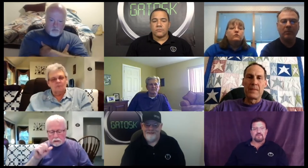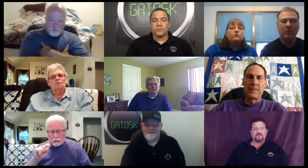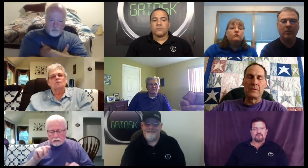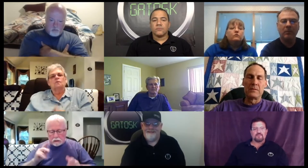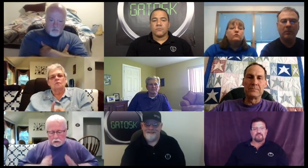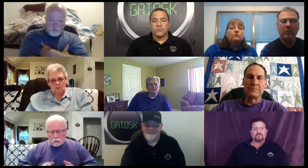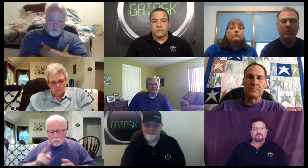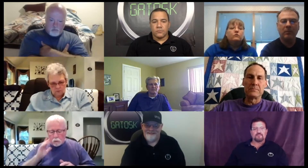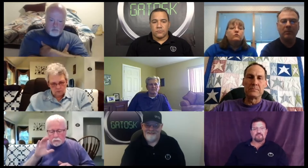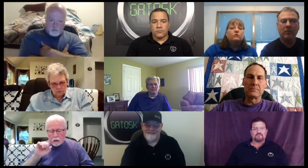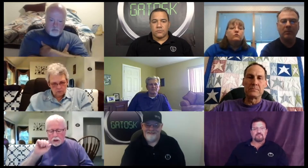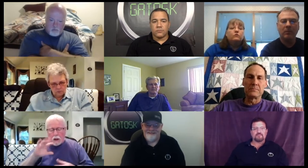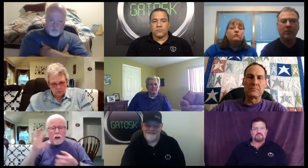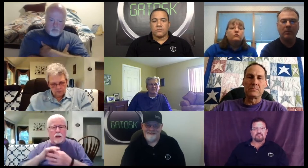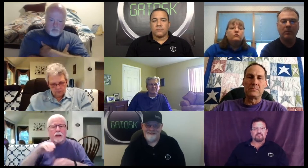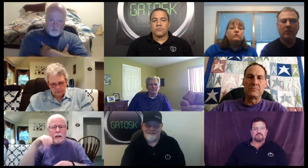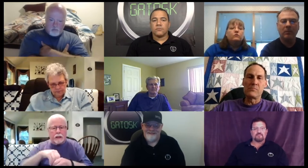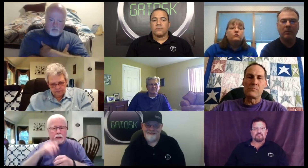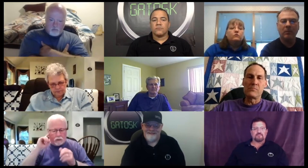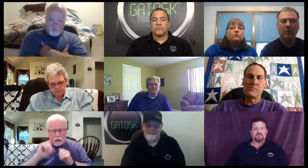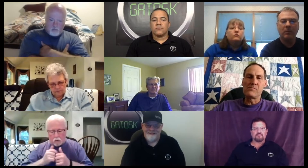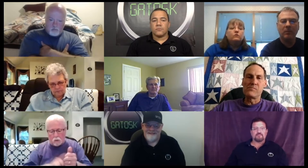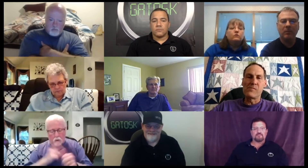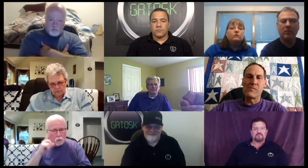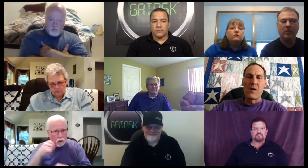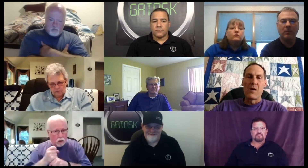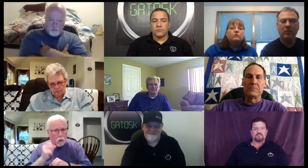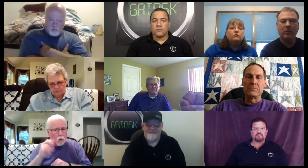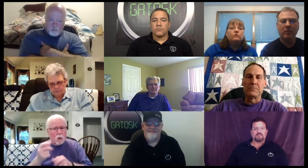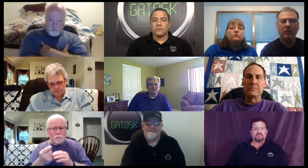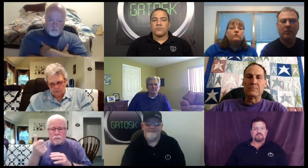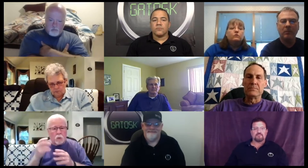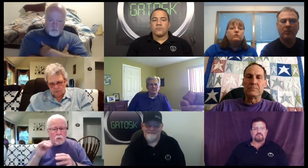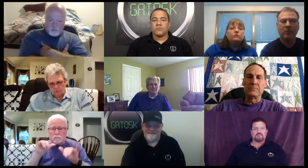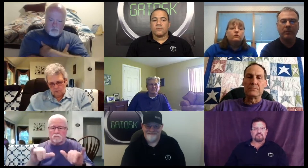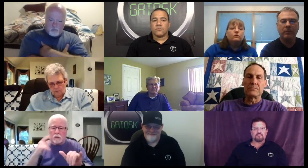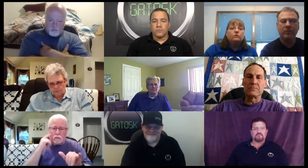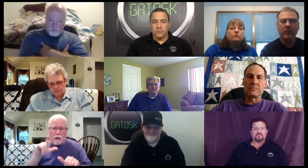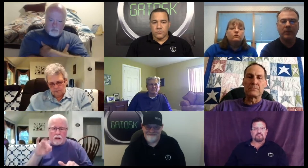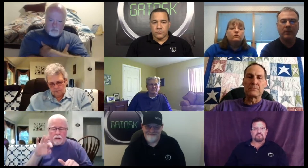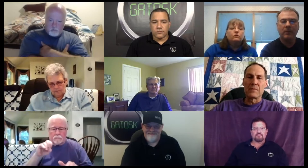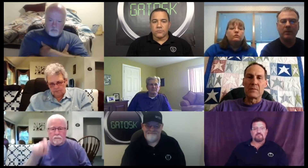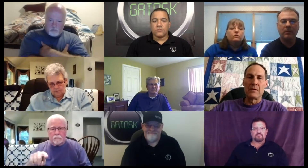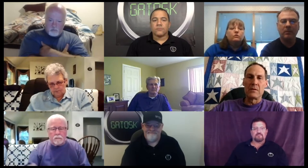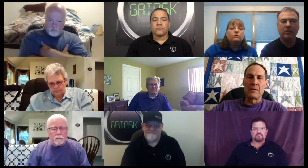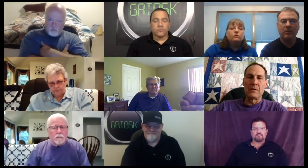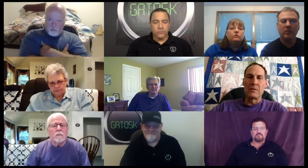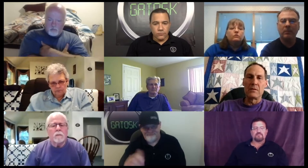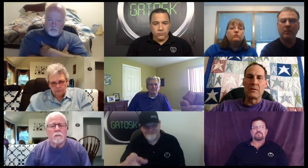long will Gatosk companies customers will be linked in? Is it a year? Does it expire after a certain amount of